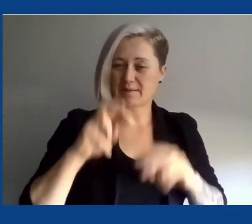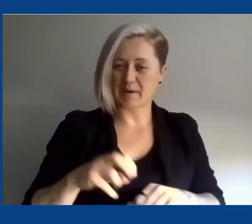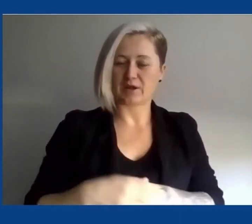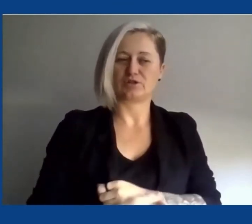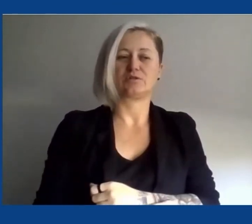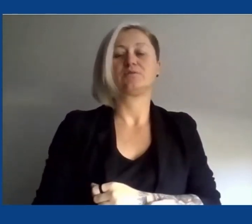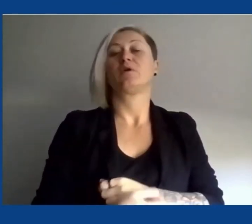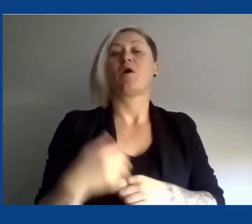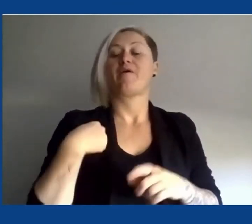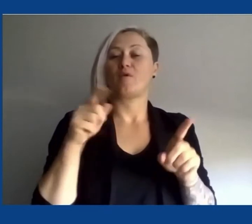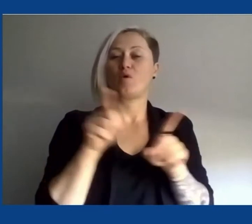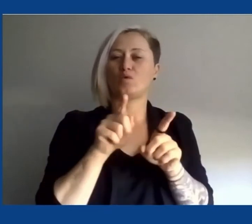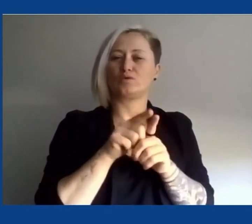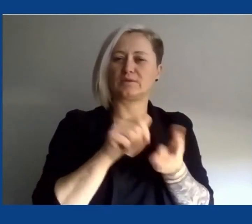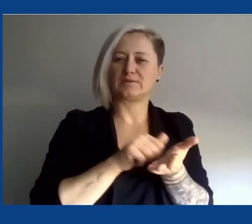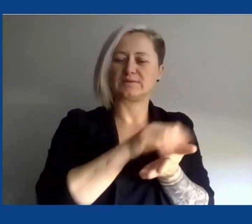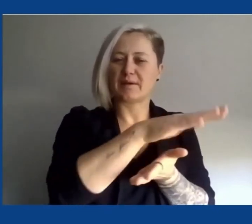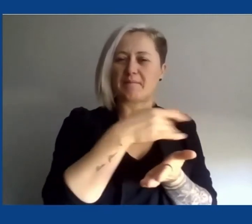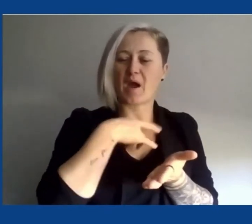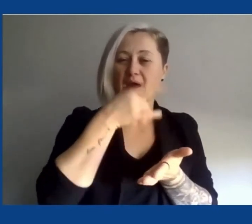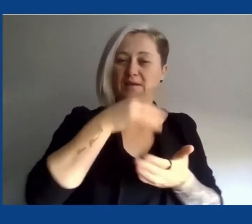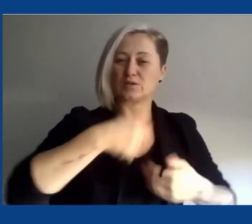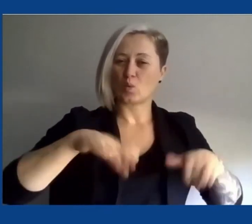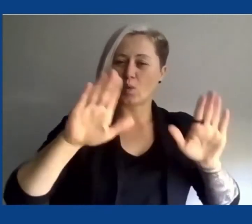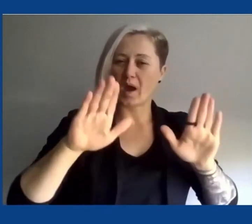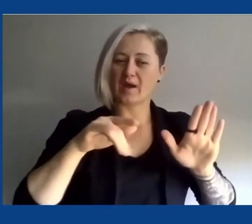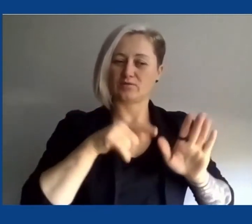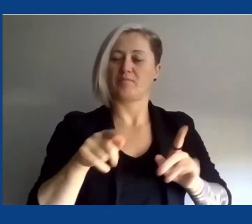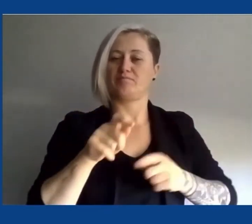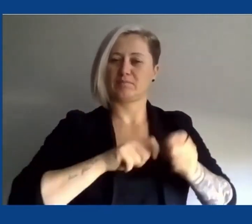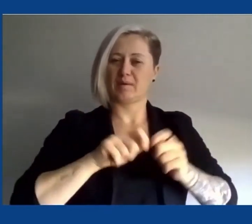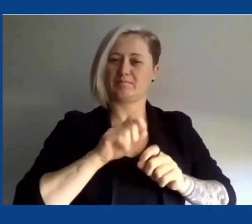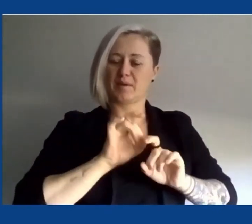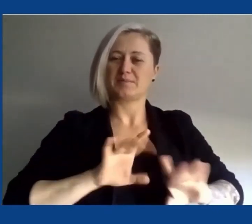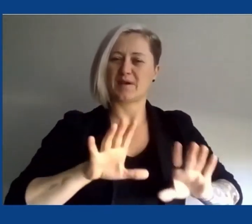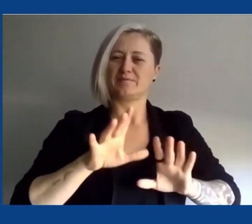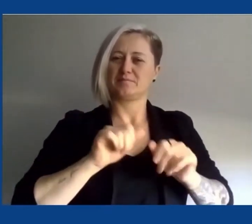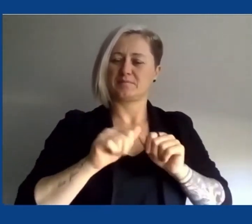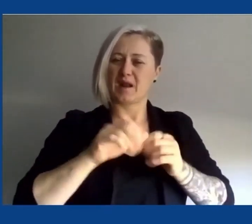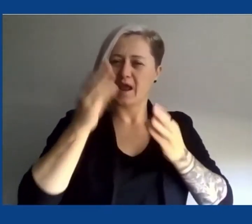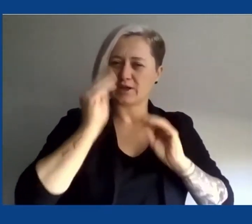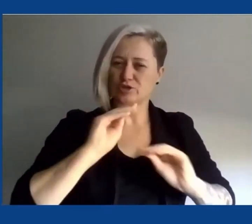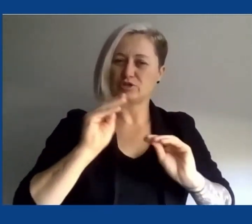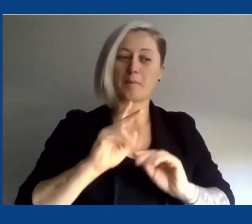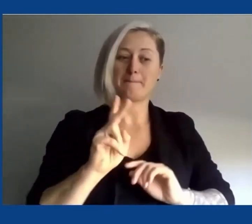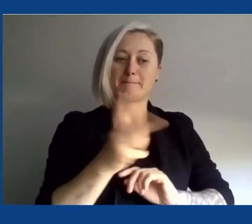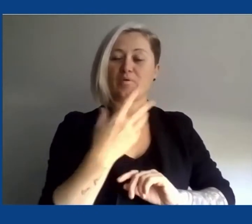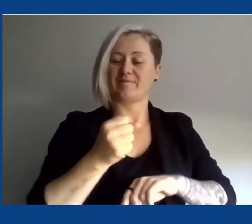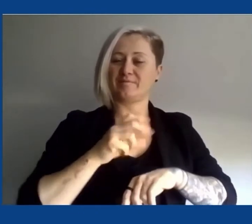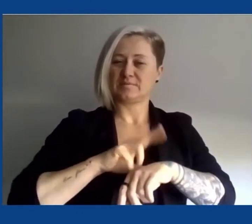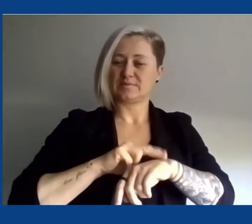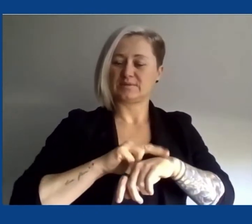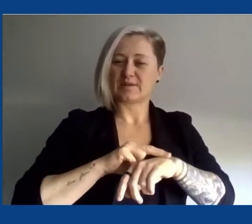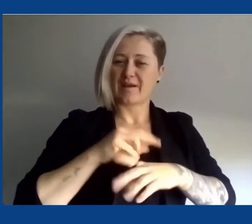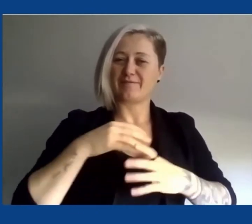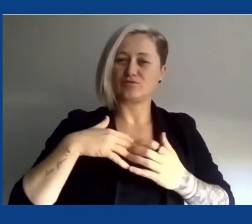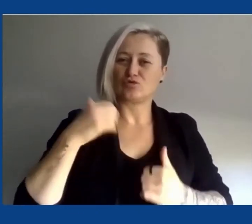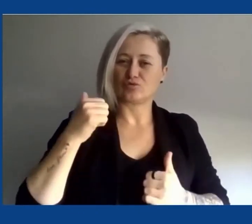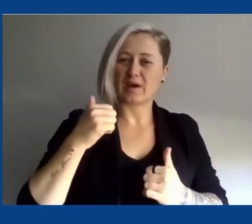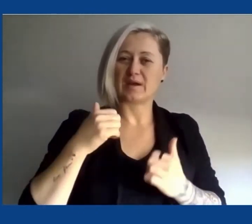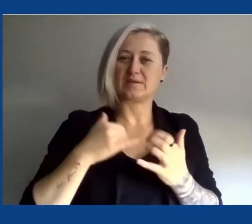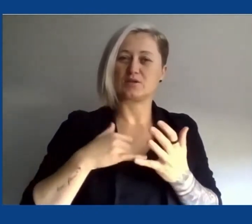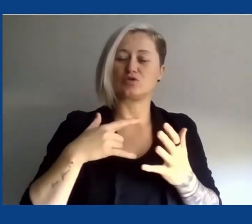kids away to arm themselves to become better educated, and both of them have tertiary degrees. So they can be